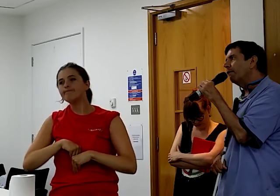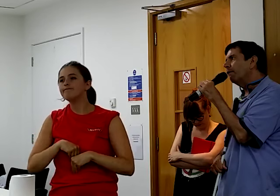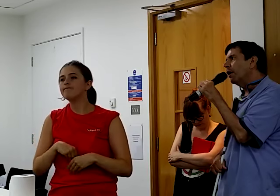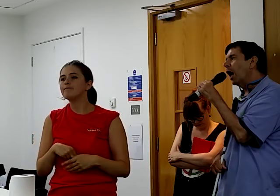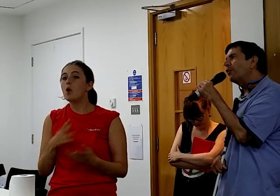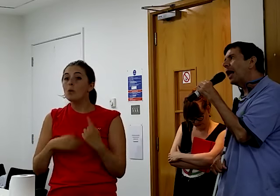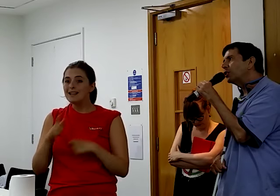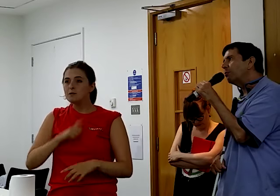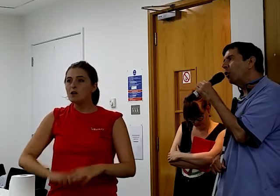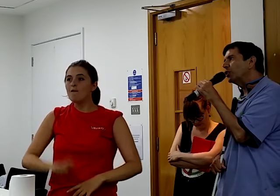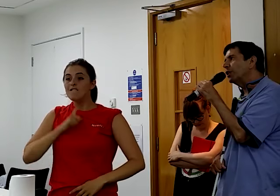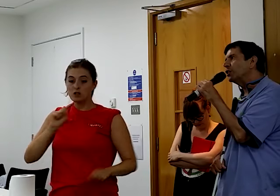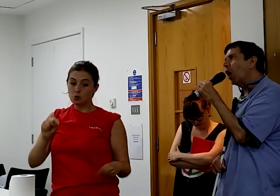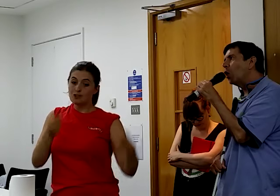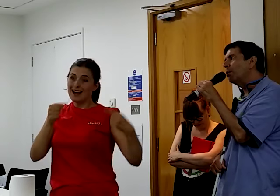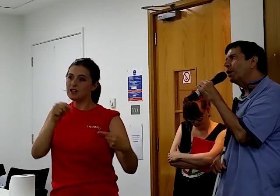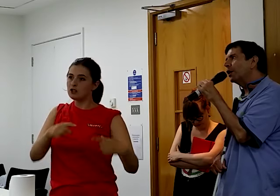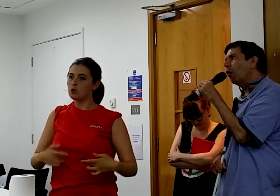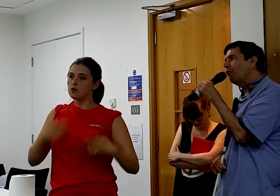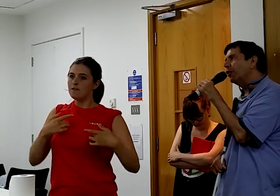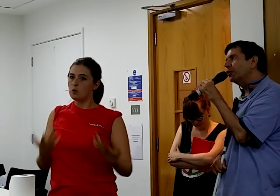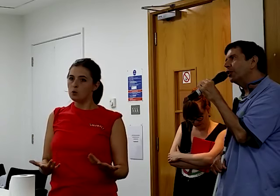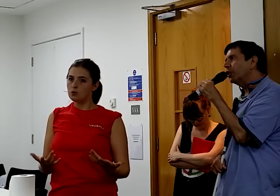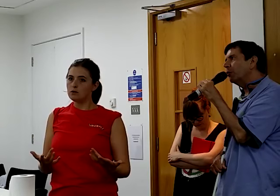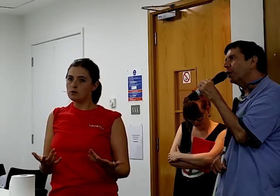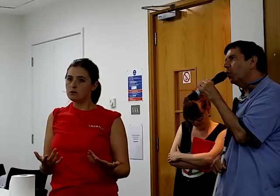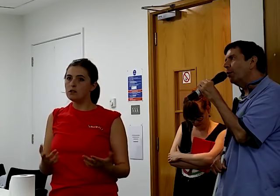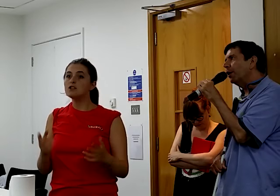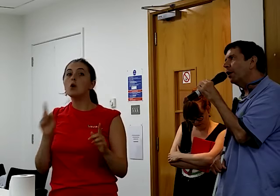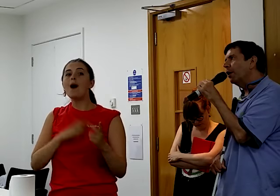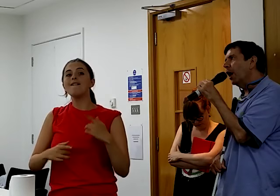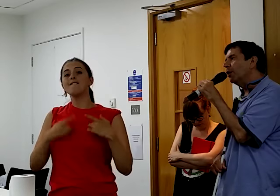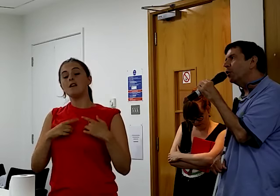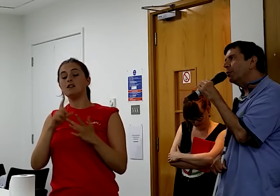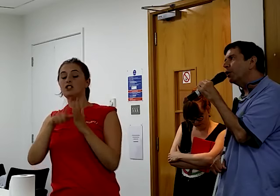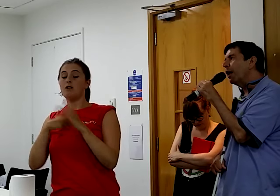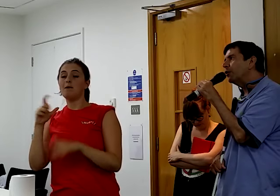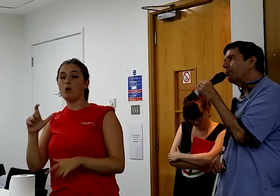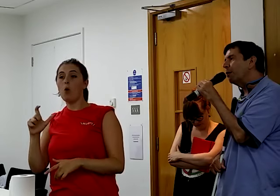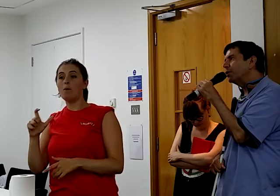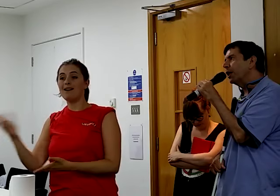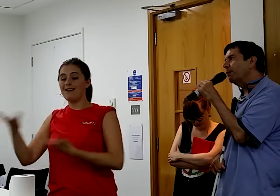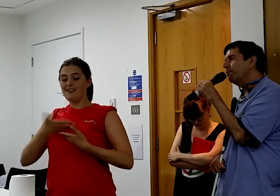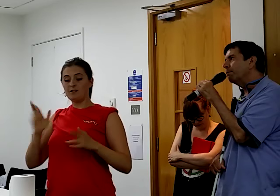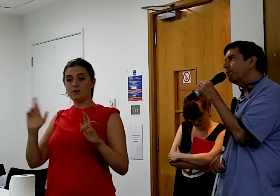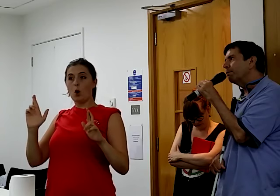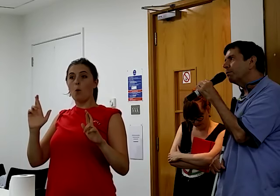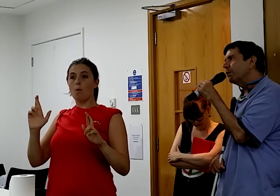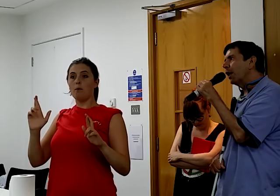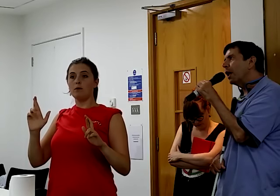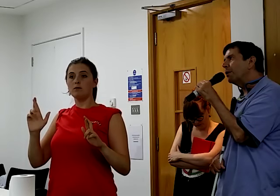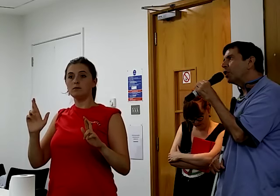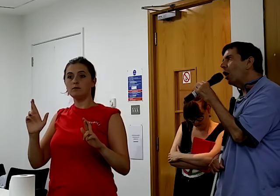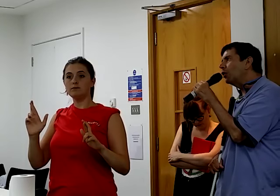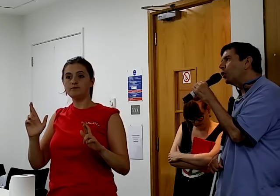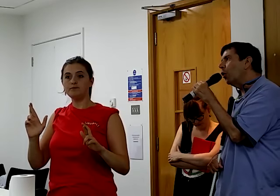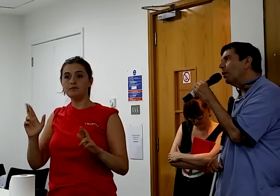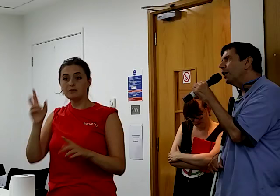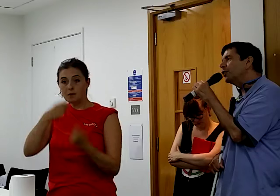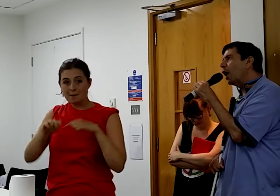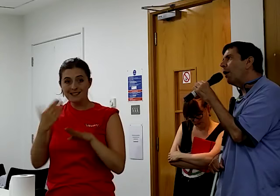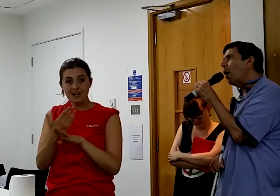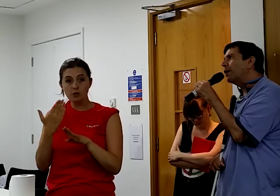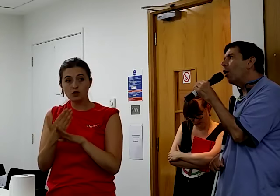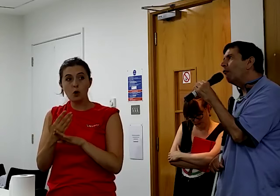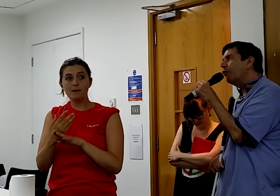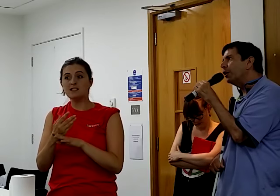here. And that's the policies, the hope, the confidence that Jeremy Corbyn and the movement around him represent. And that means our